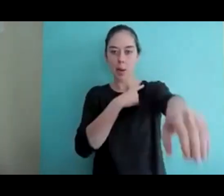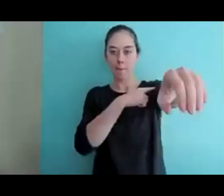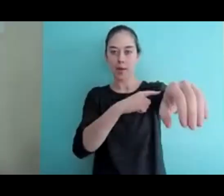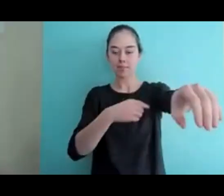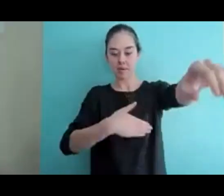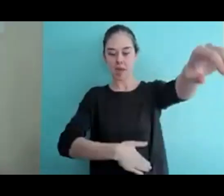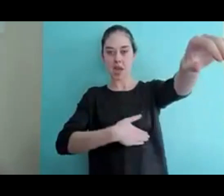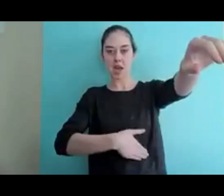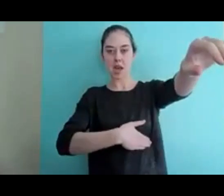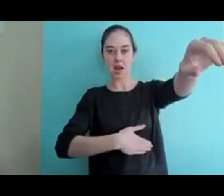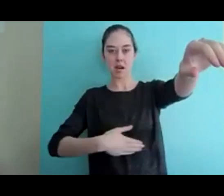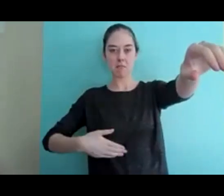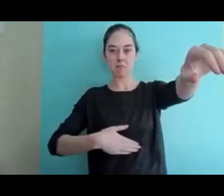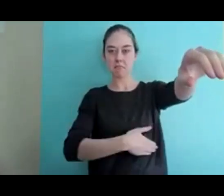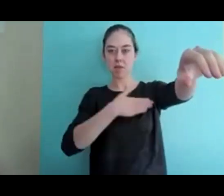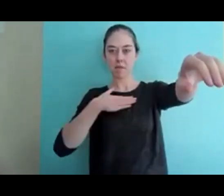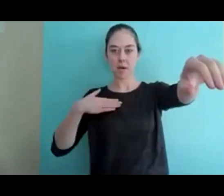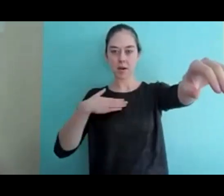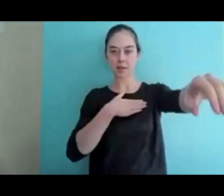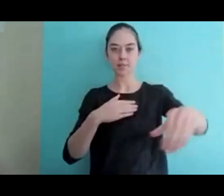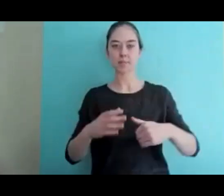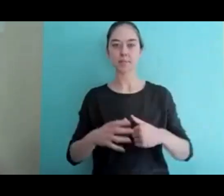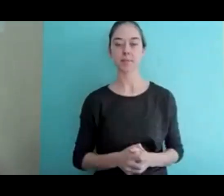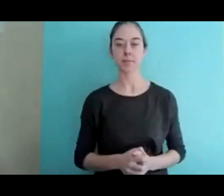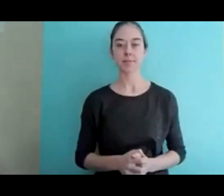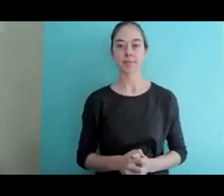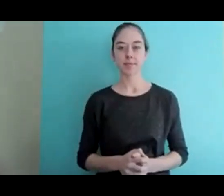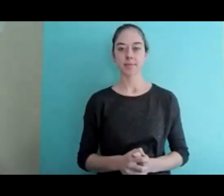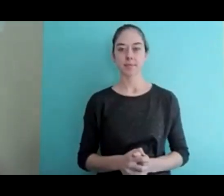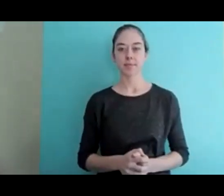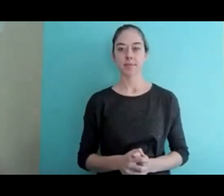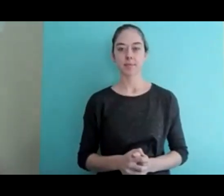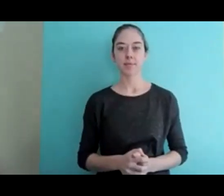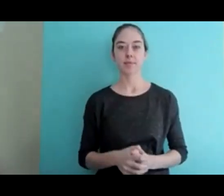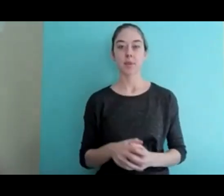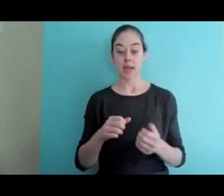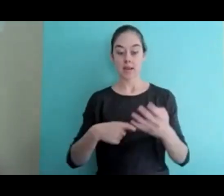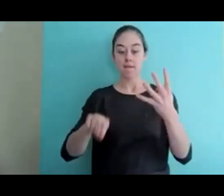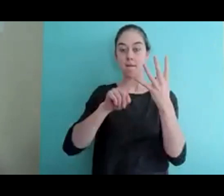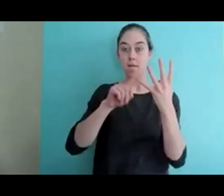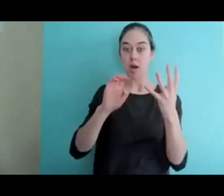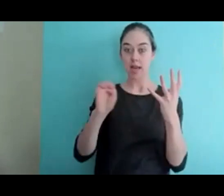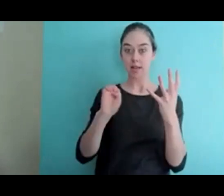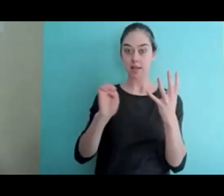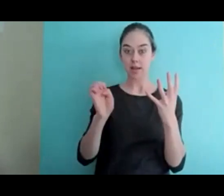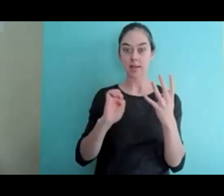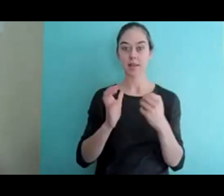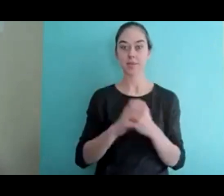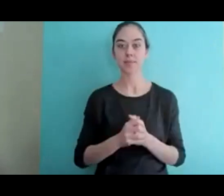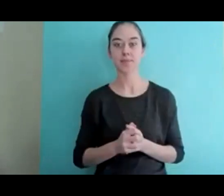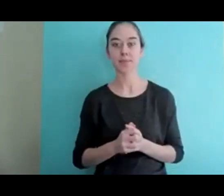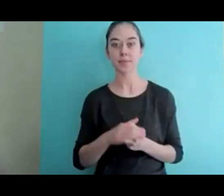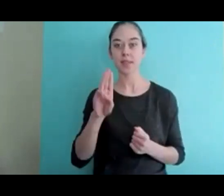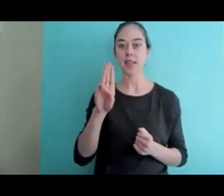midsection, across the front of your body and your chest, okay? Sometimes it depends on